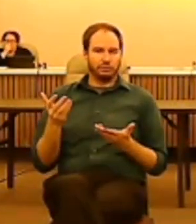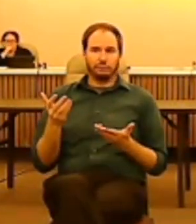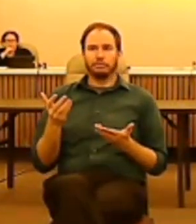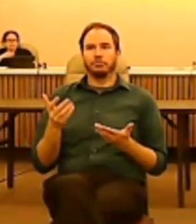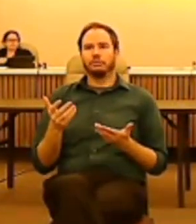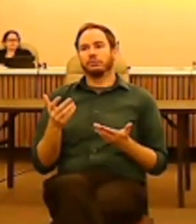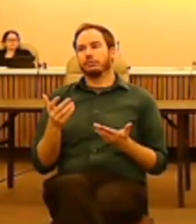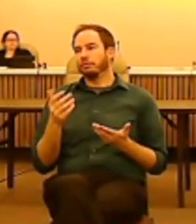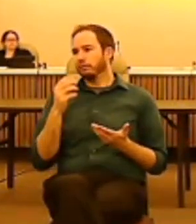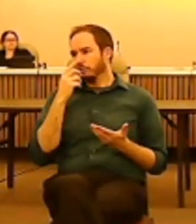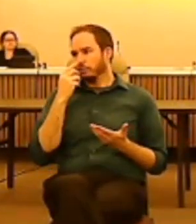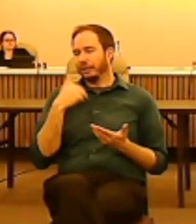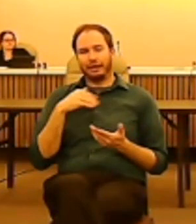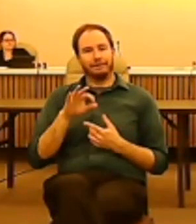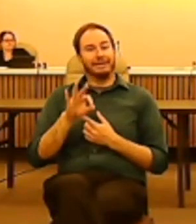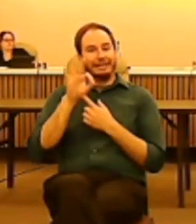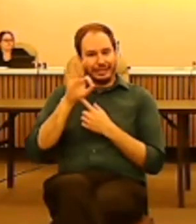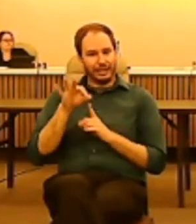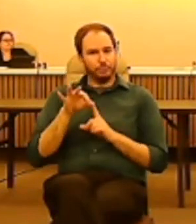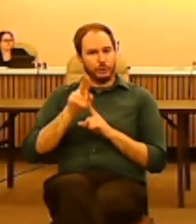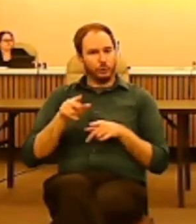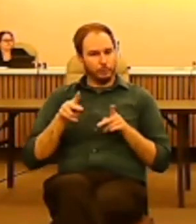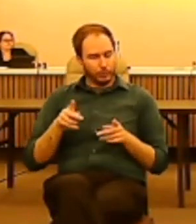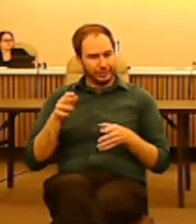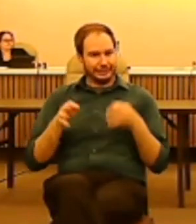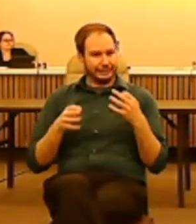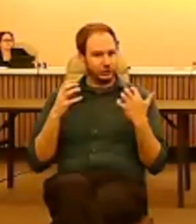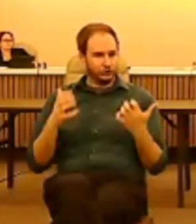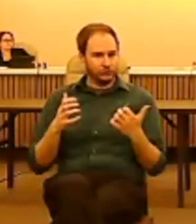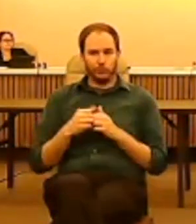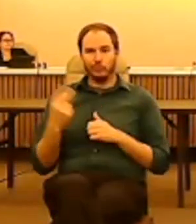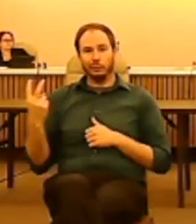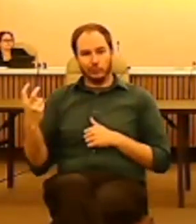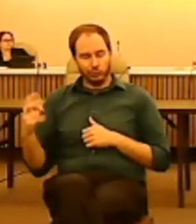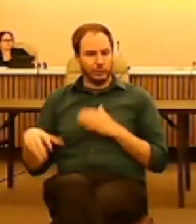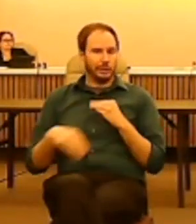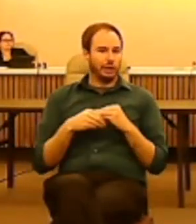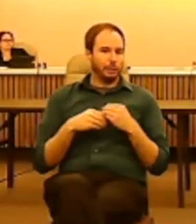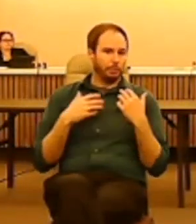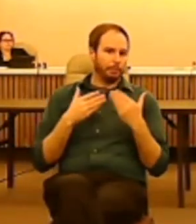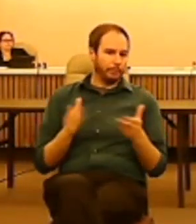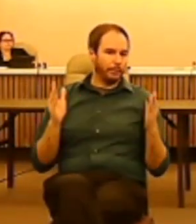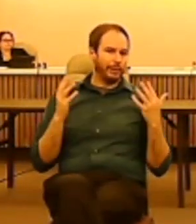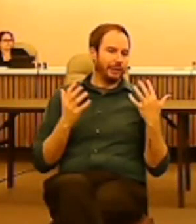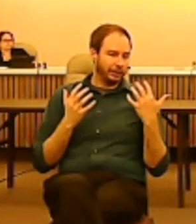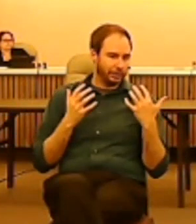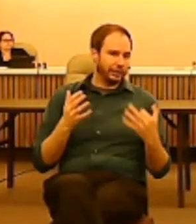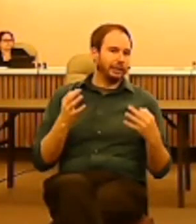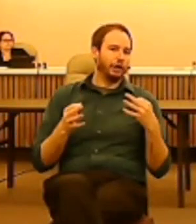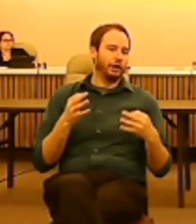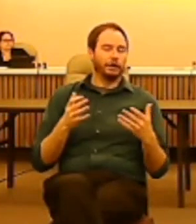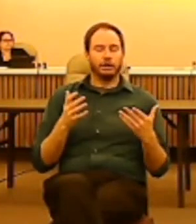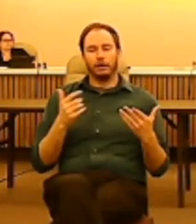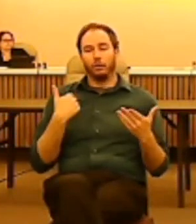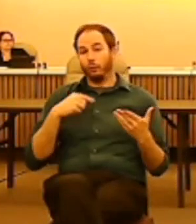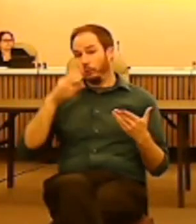9 special use permit hearings and 2 additional public hearings And with, what